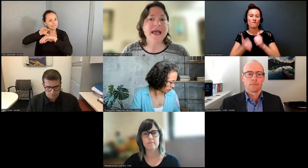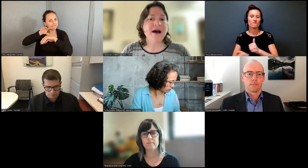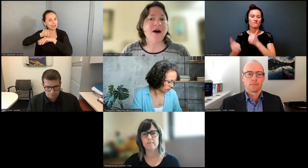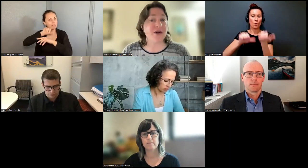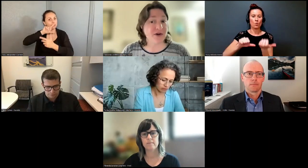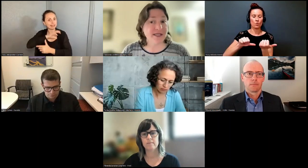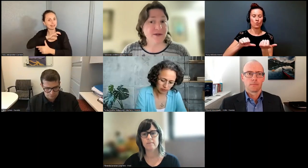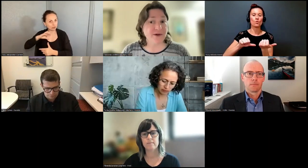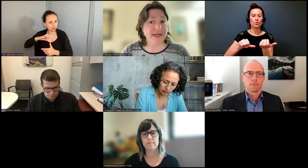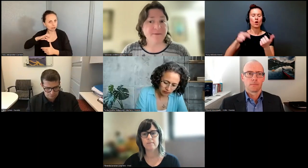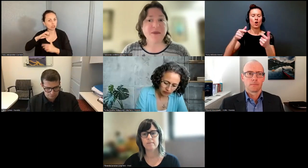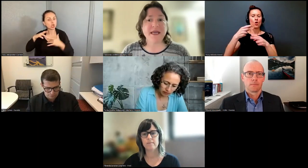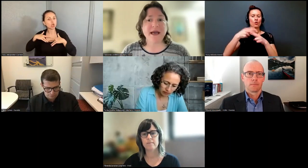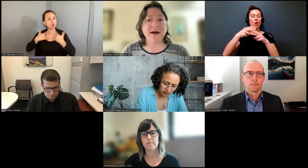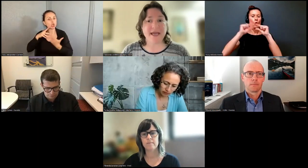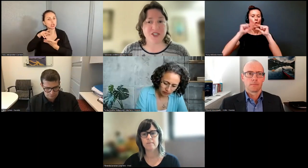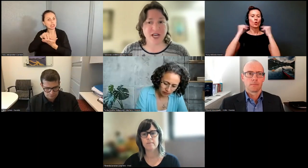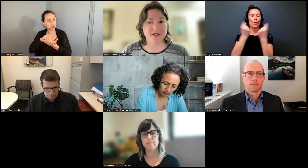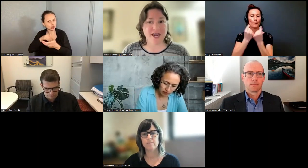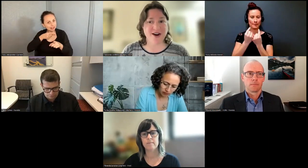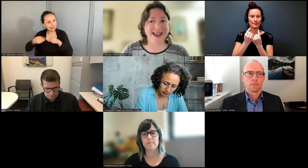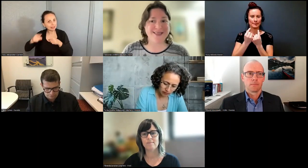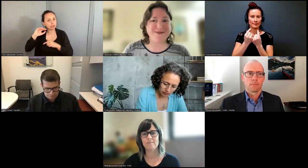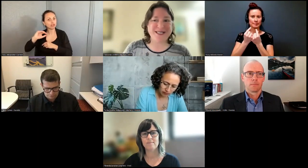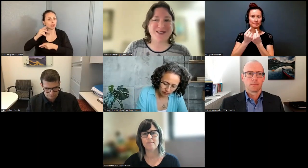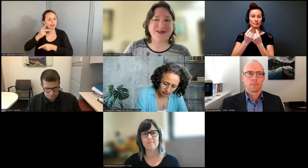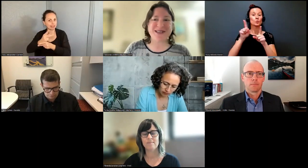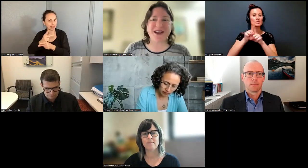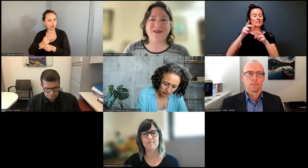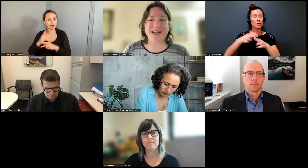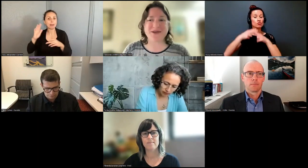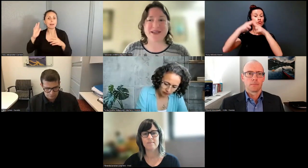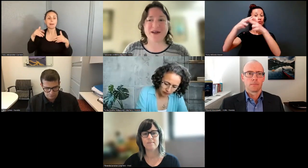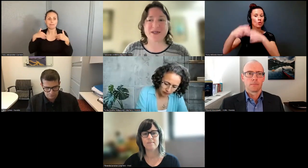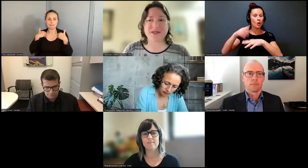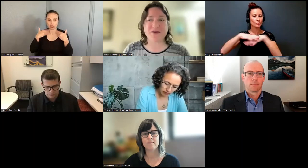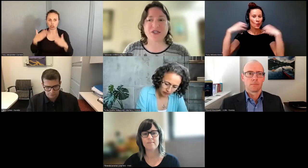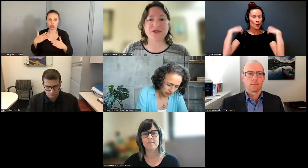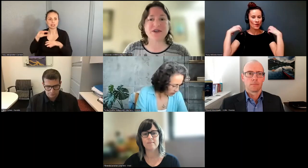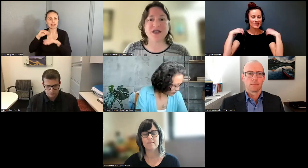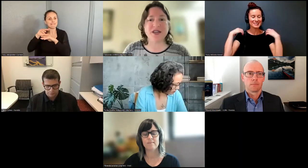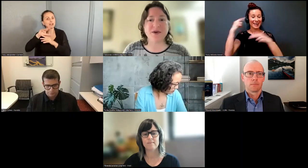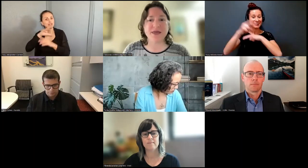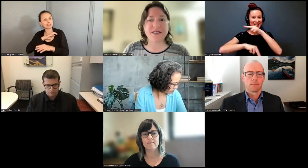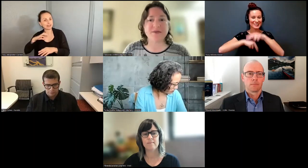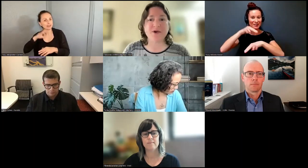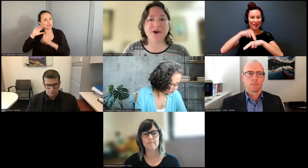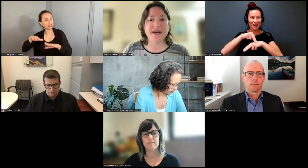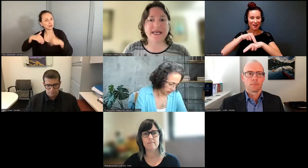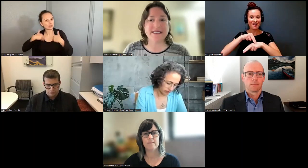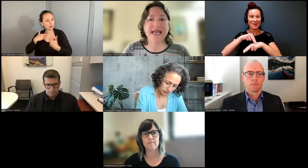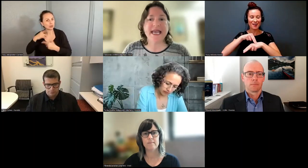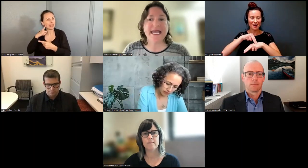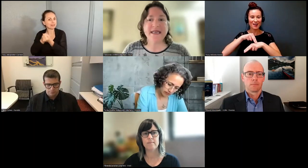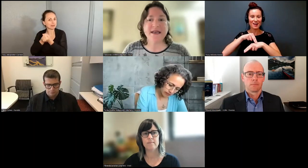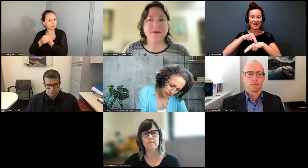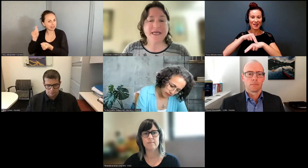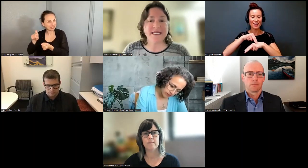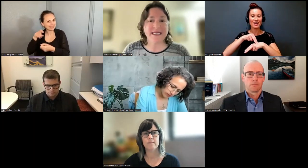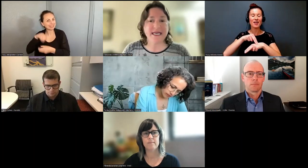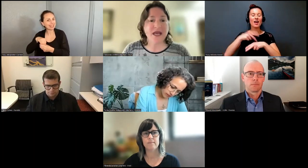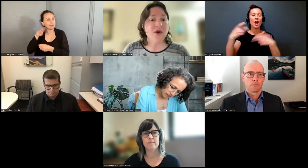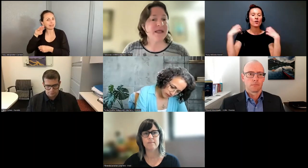Council on Early Learning and Childcare and the Minister's Advisory Council for Children and Youth and Support Needs